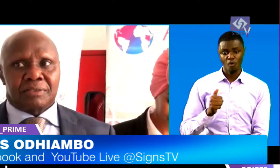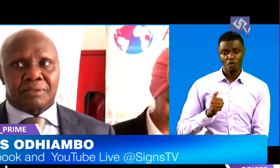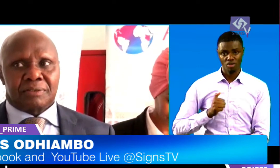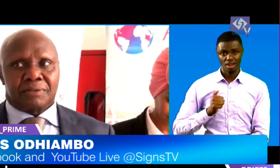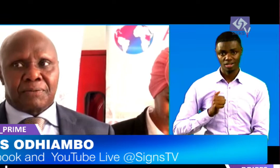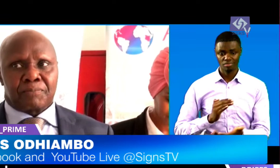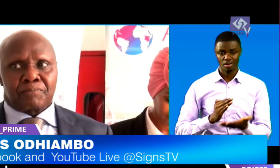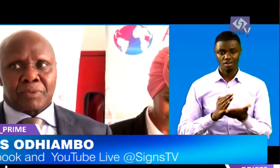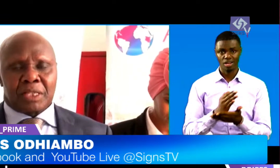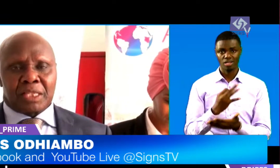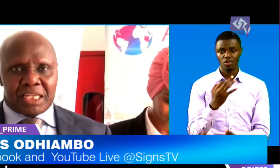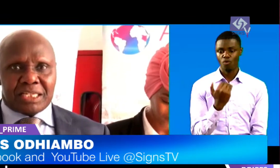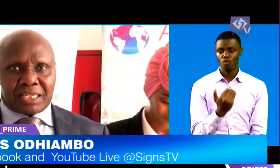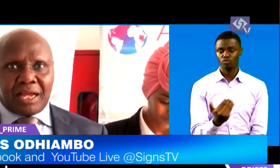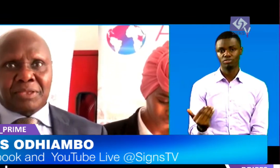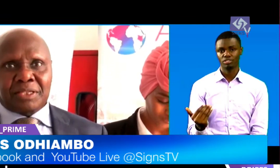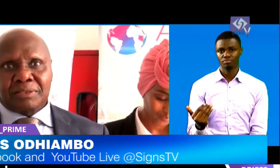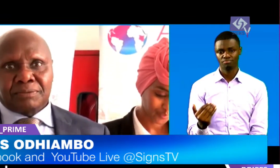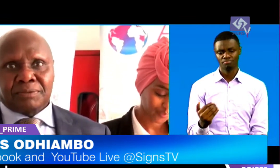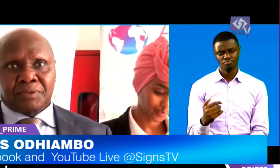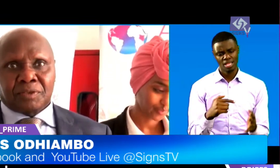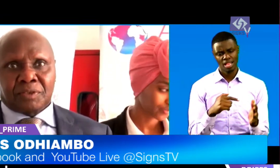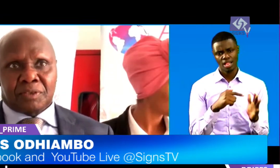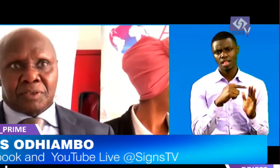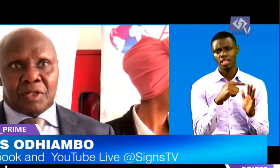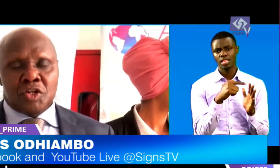children. These are the